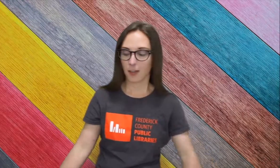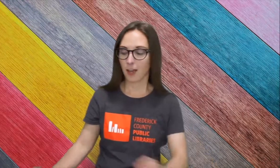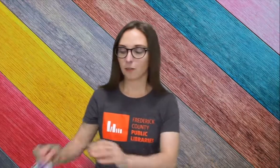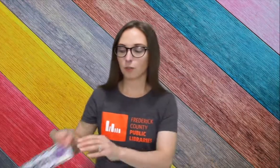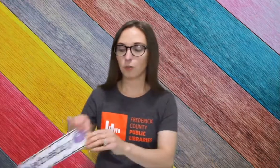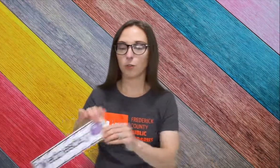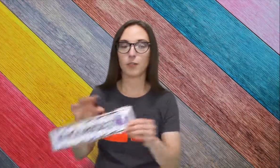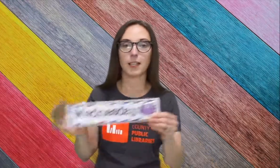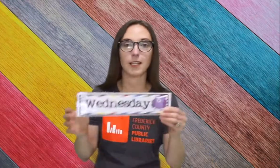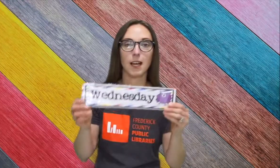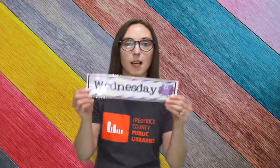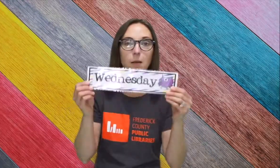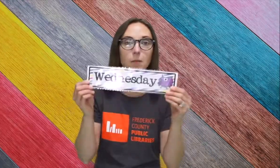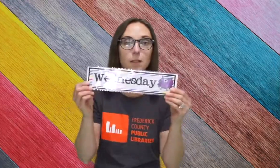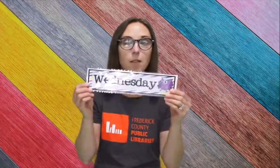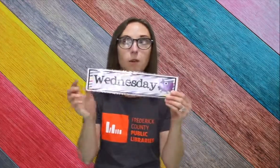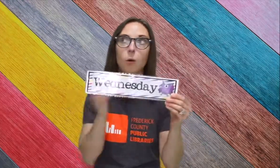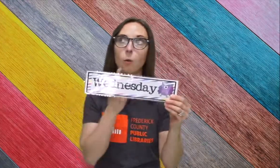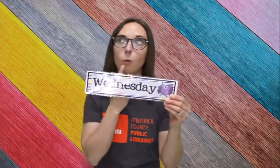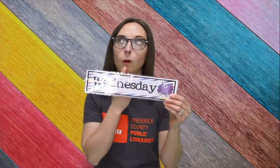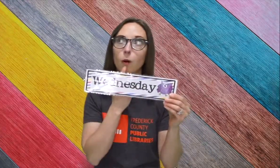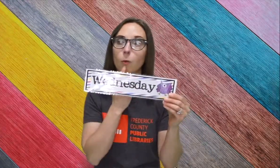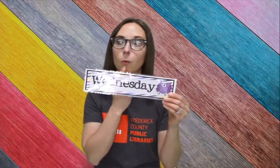After Tuesday comes